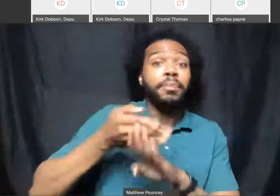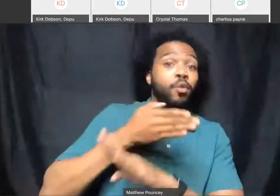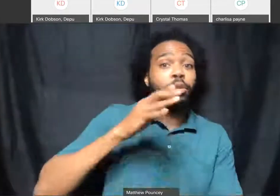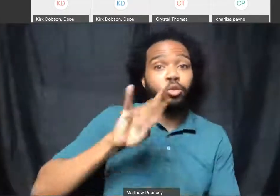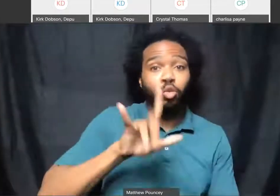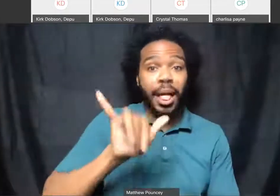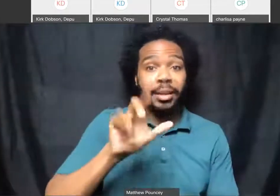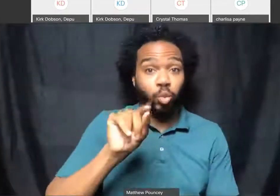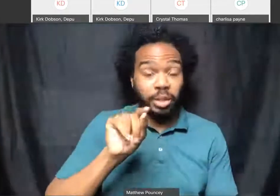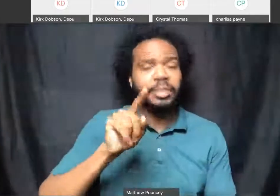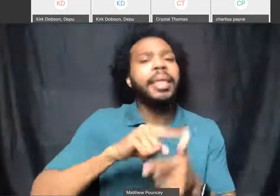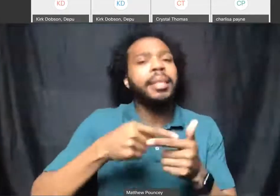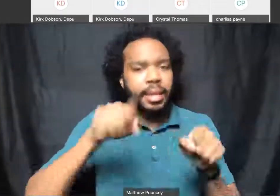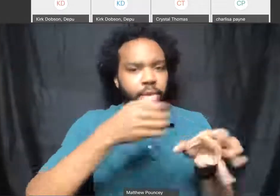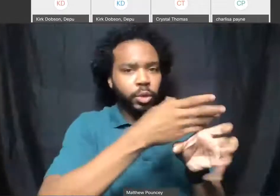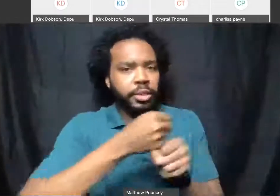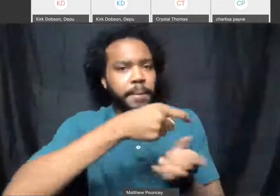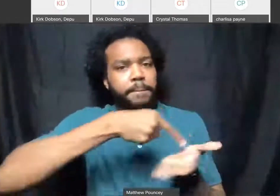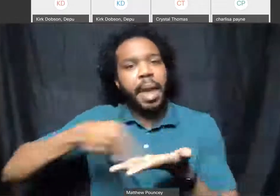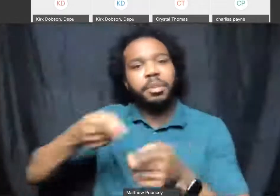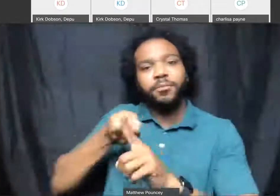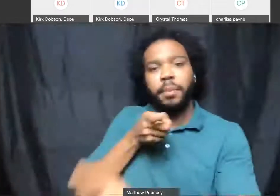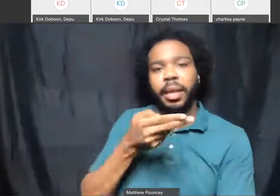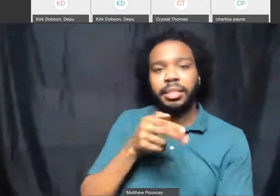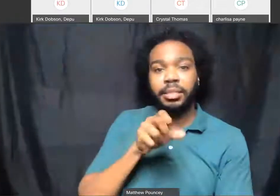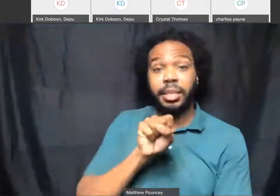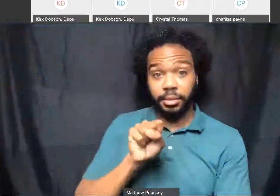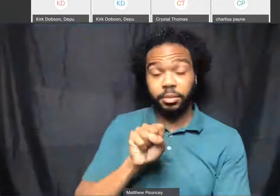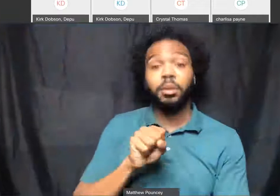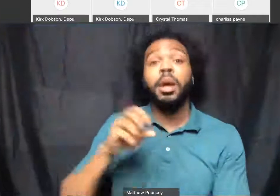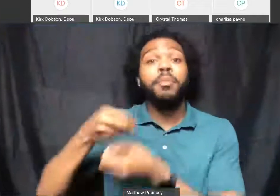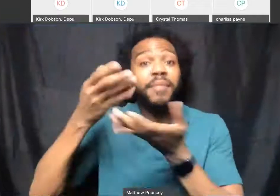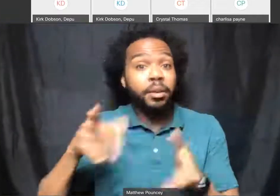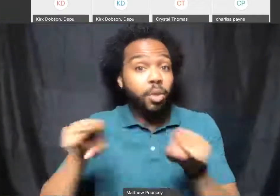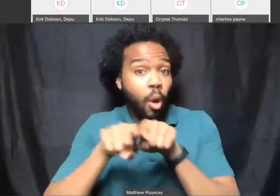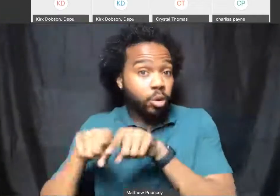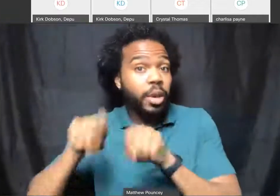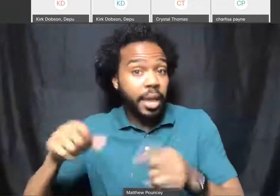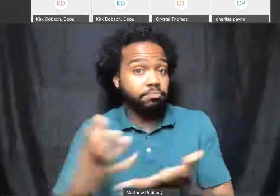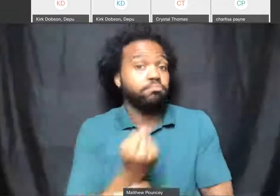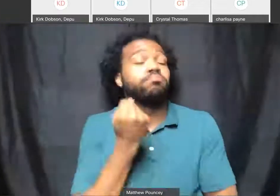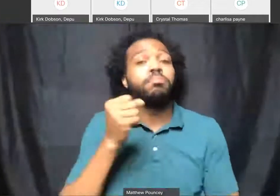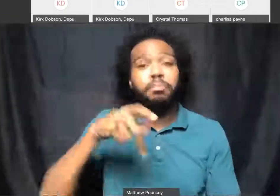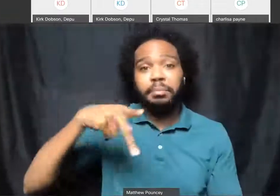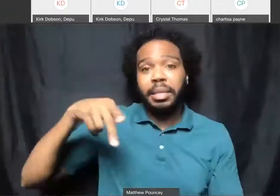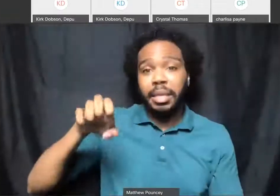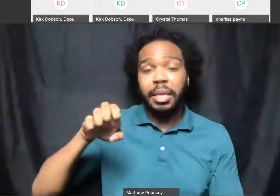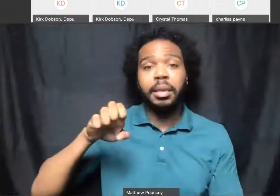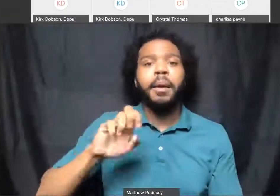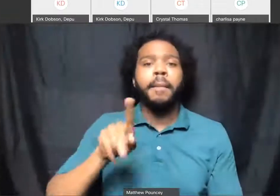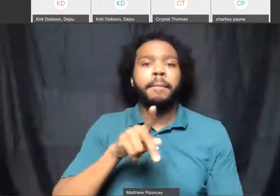HHS. Providers are also eligible to get PPE. One of the PPP,